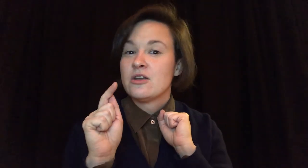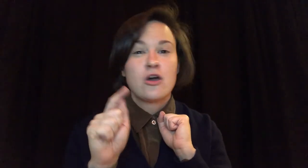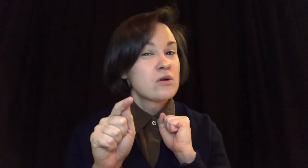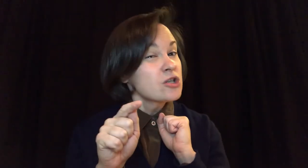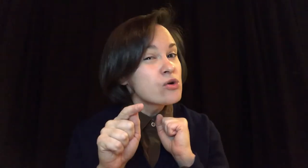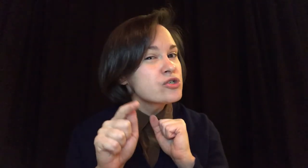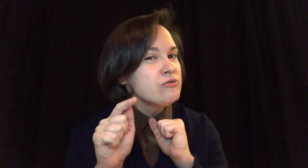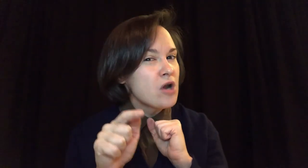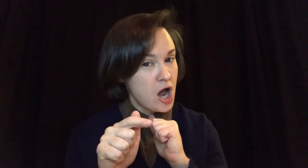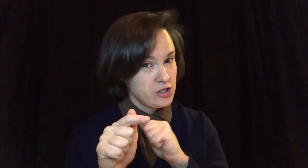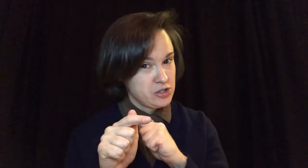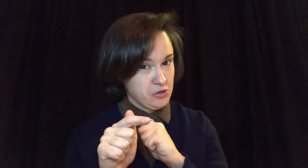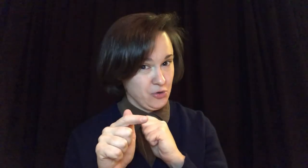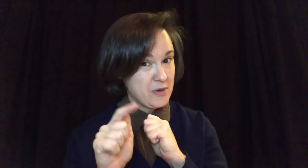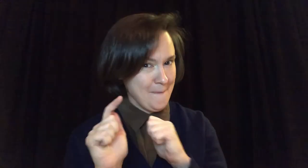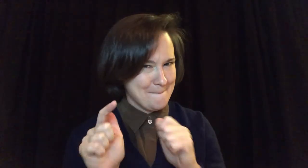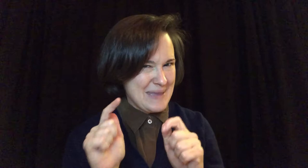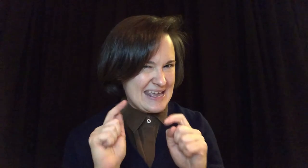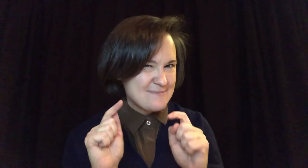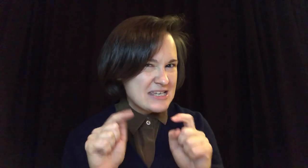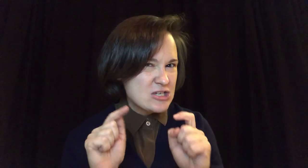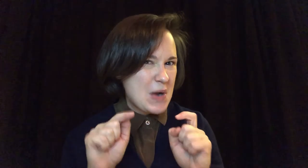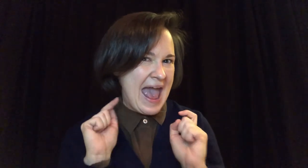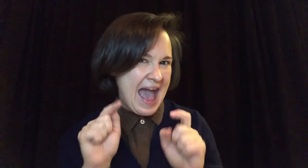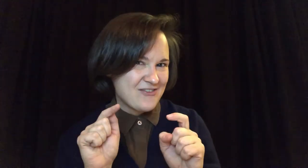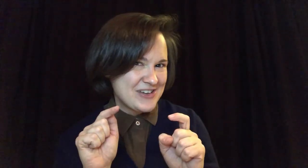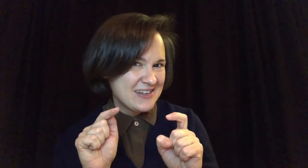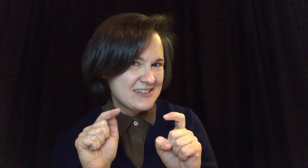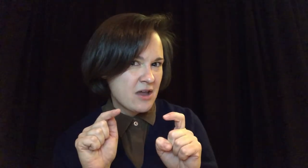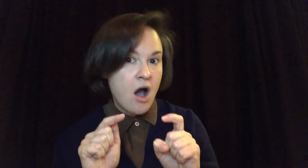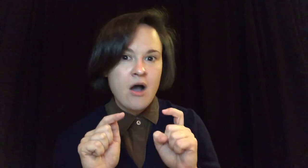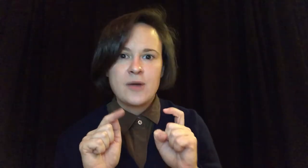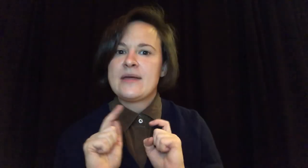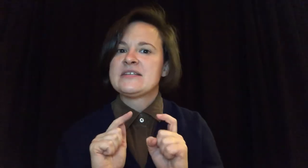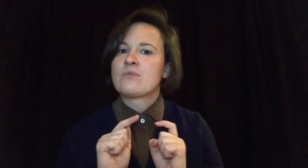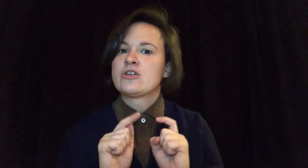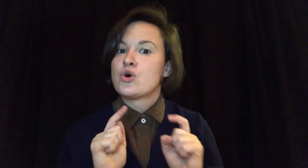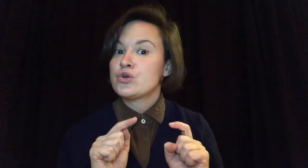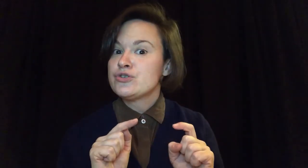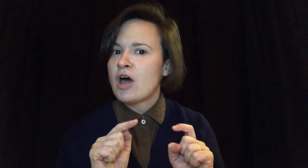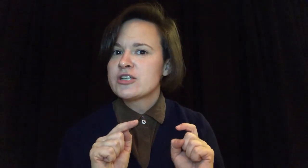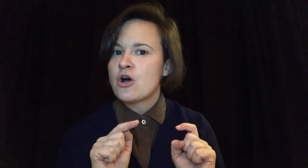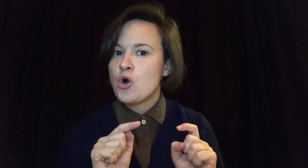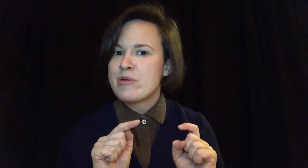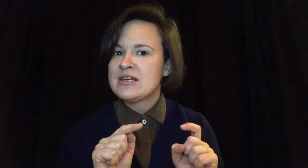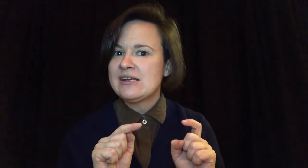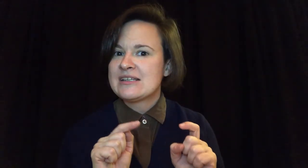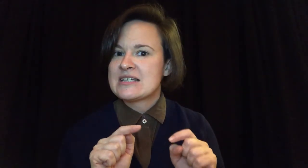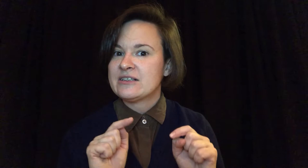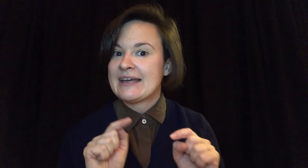No one told you not to, but maybe you haven't? Or maybe someone told you not to open it until